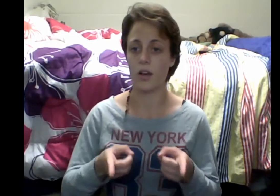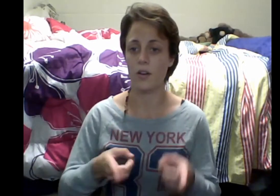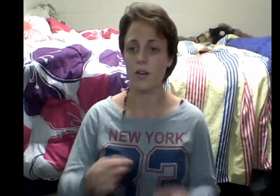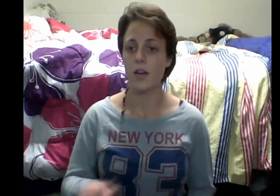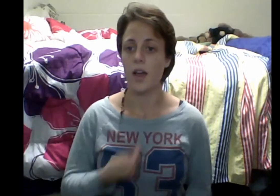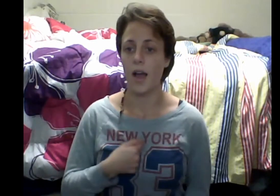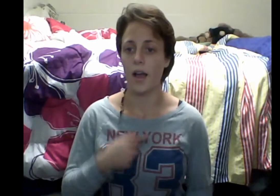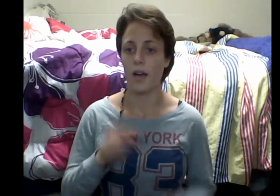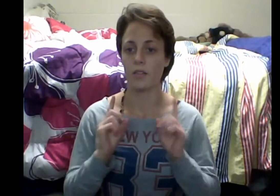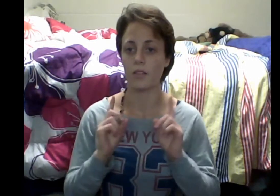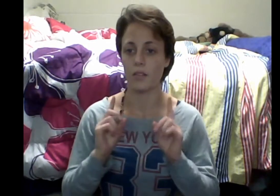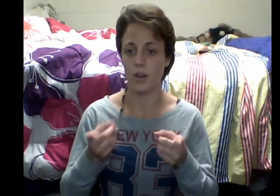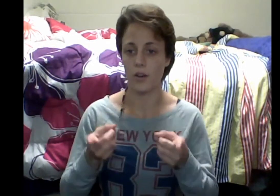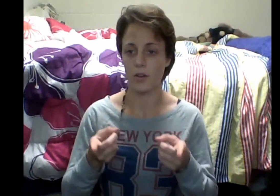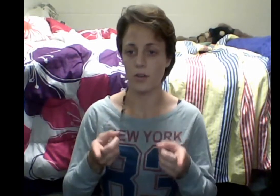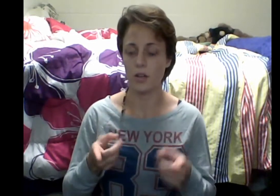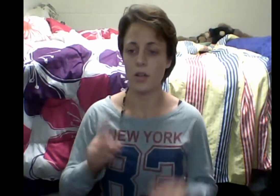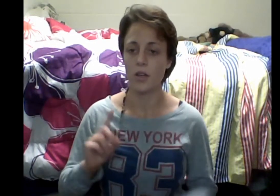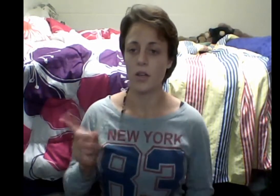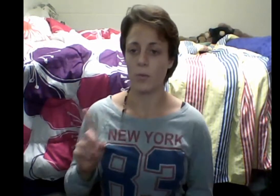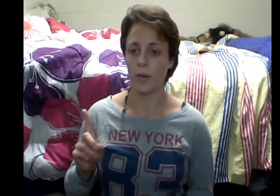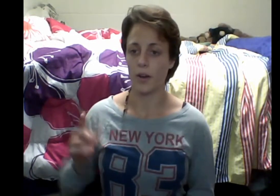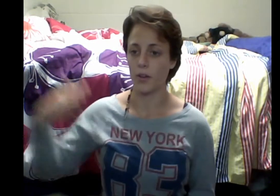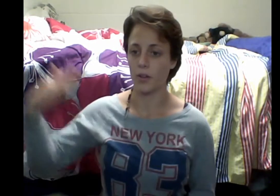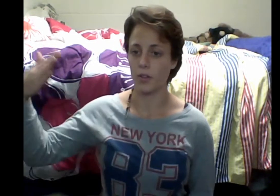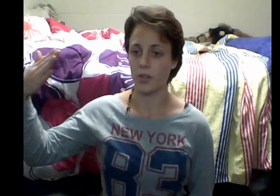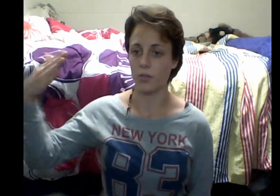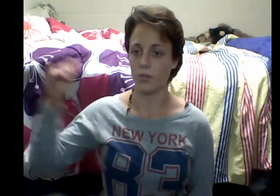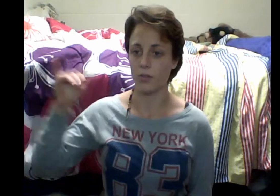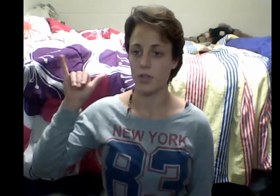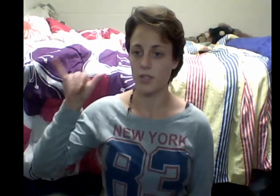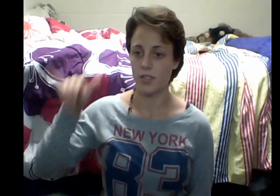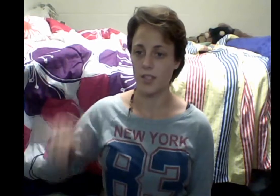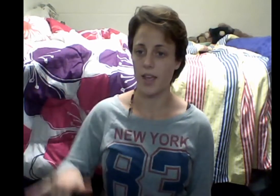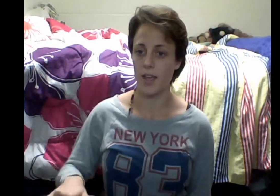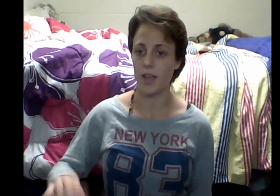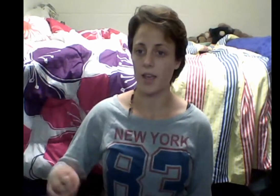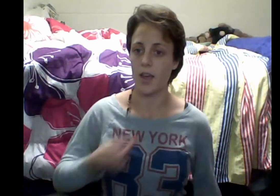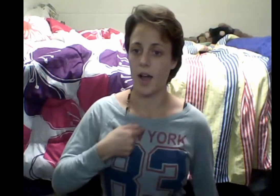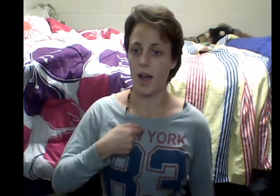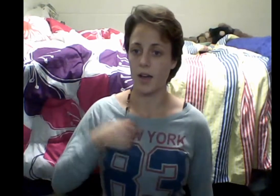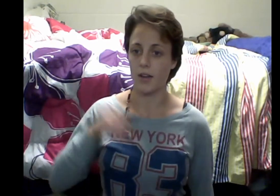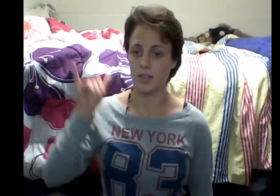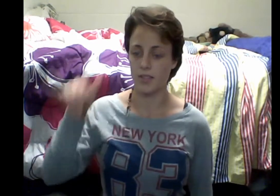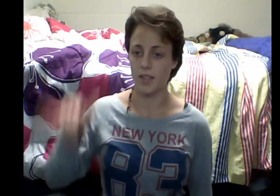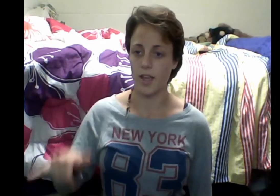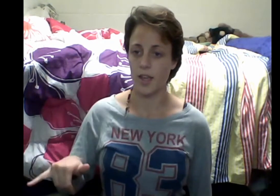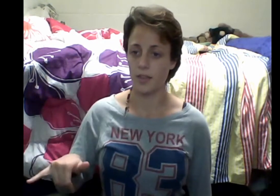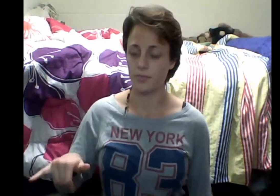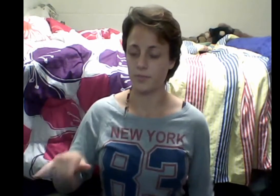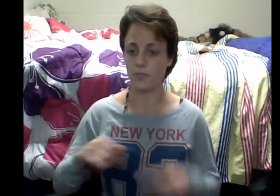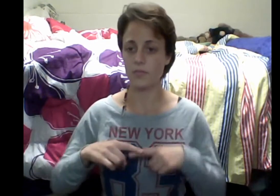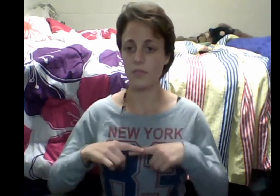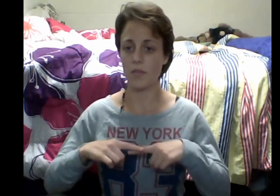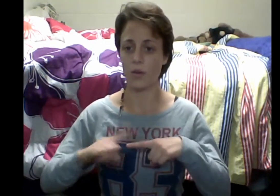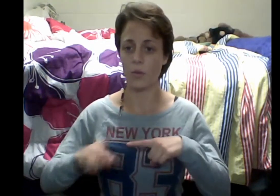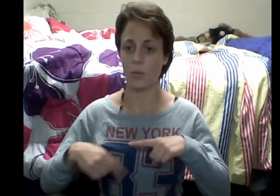go, I'll go. Where you stay, I'll stay.